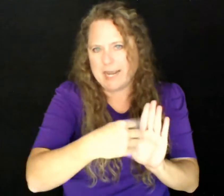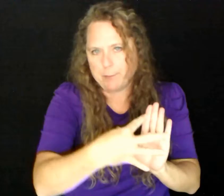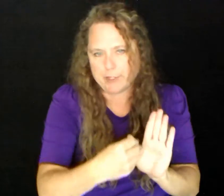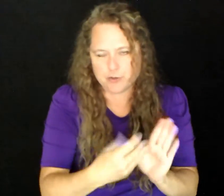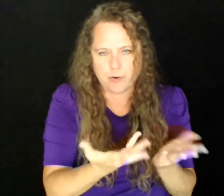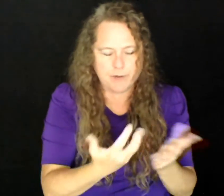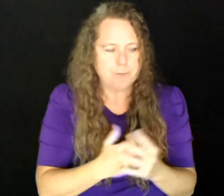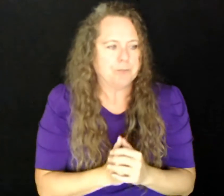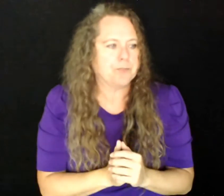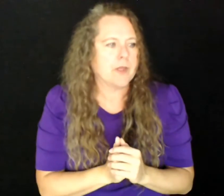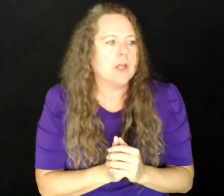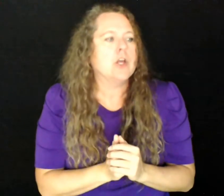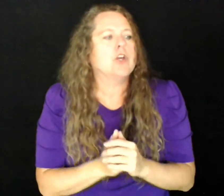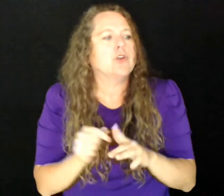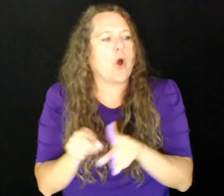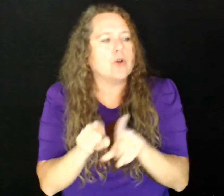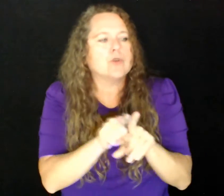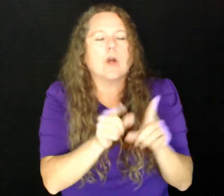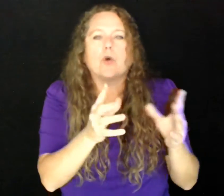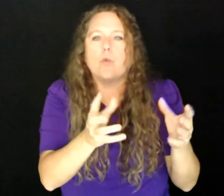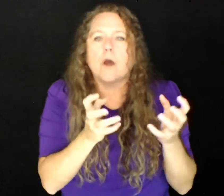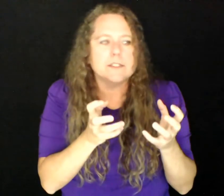a picture of it. You're also going to want